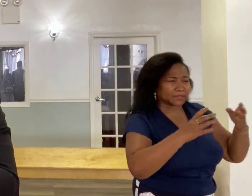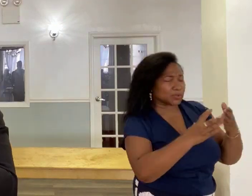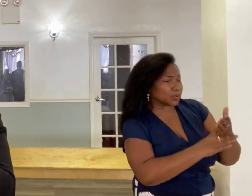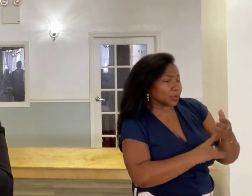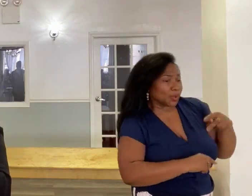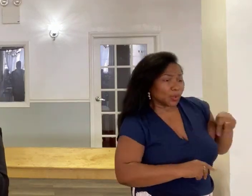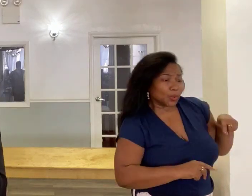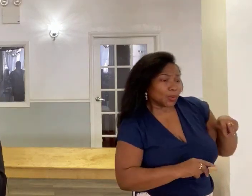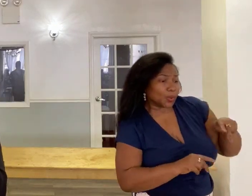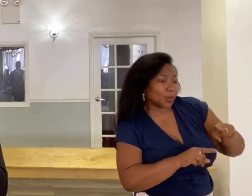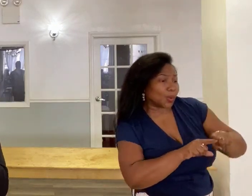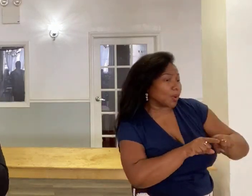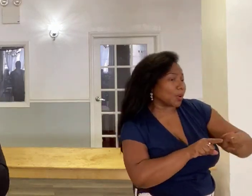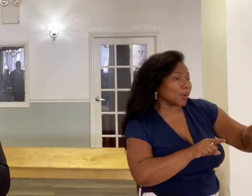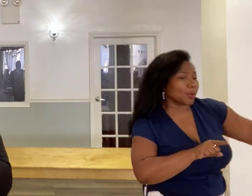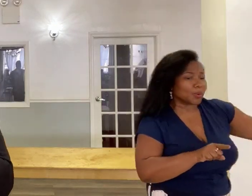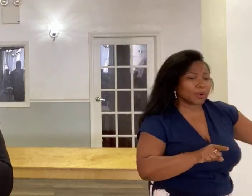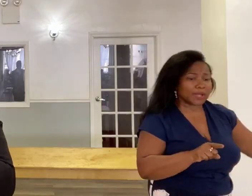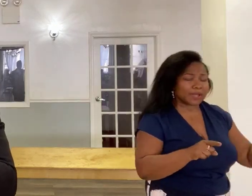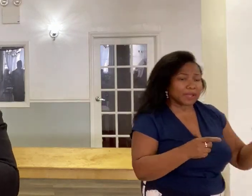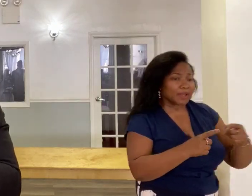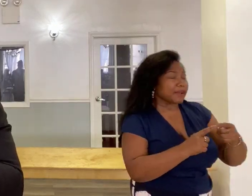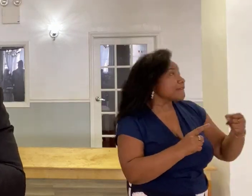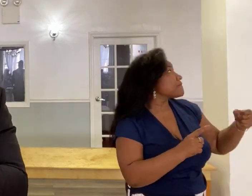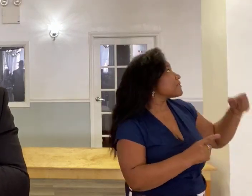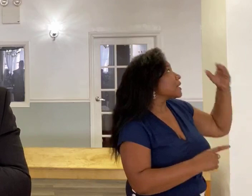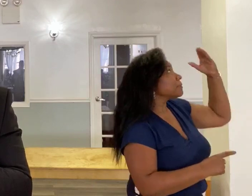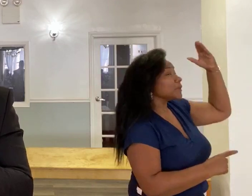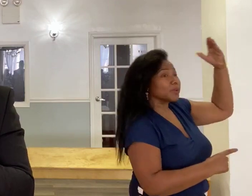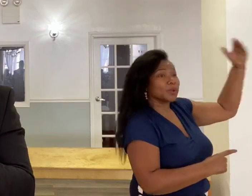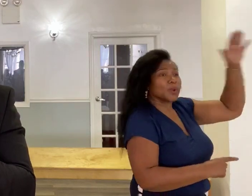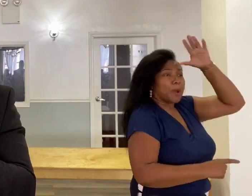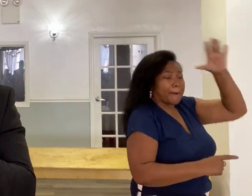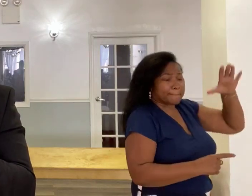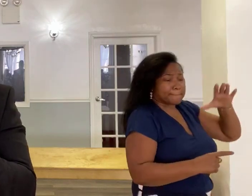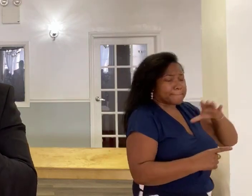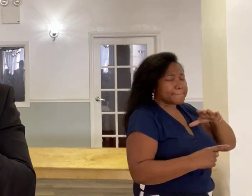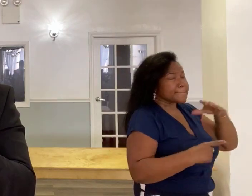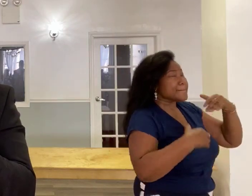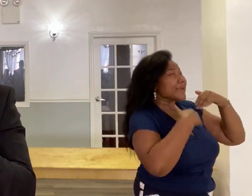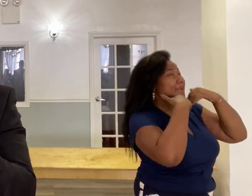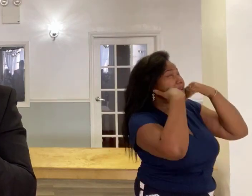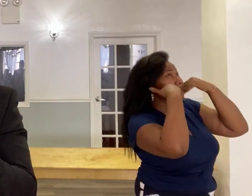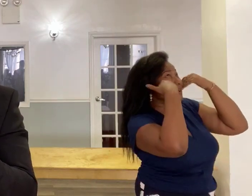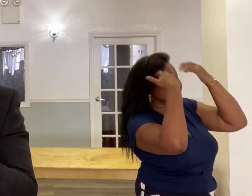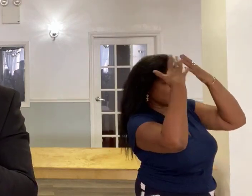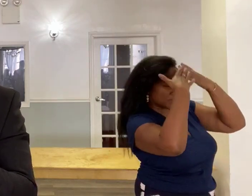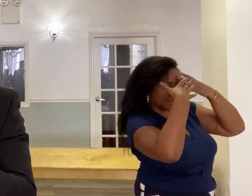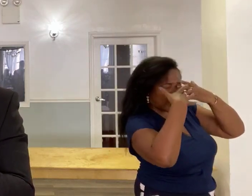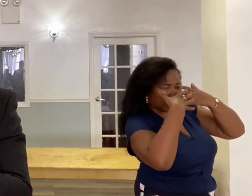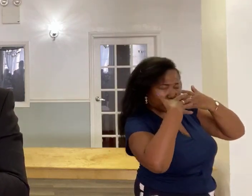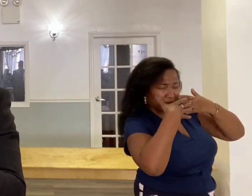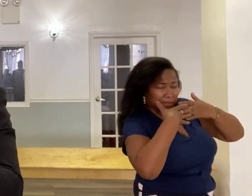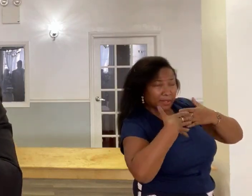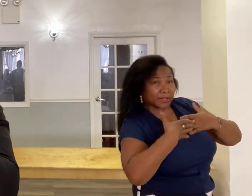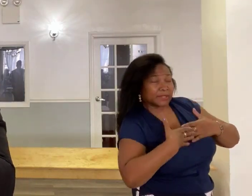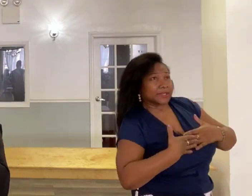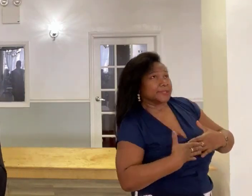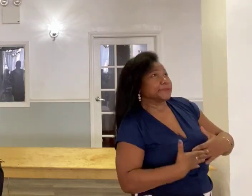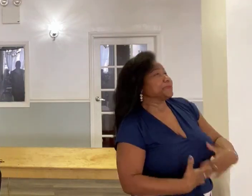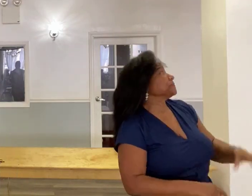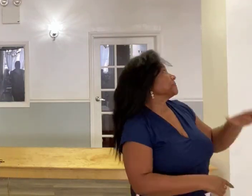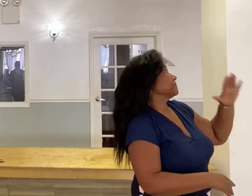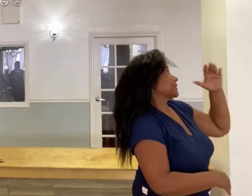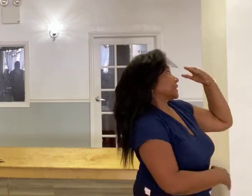away, that you, the man of sorrows, would come near to stay?